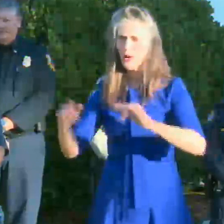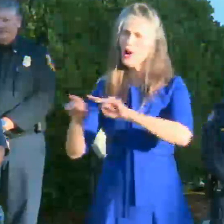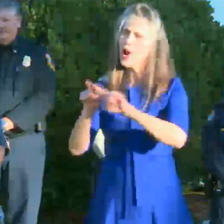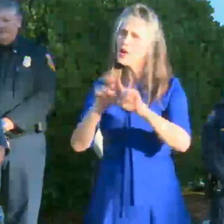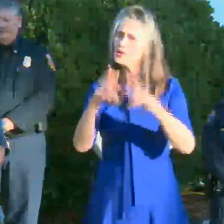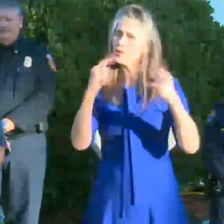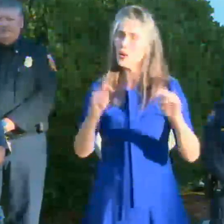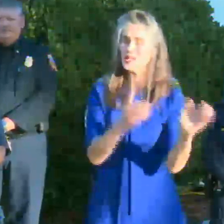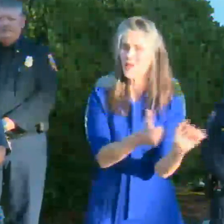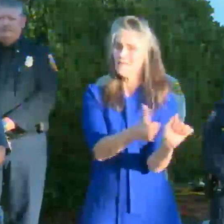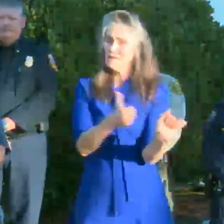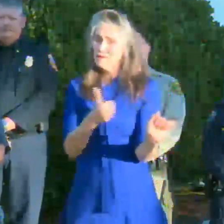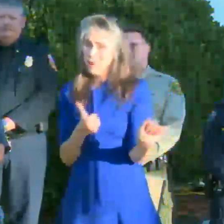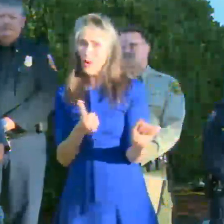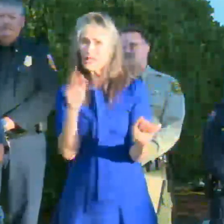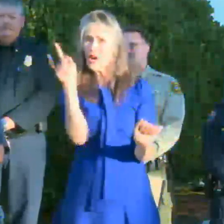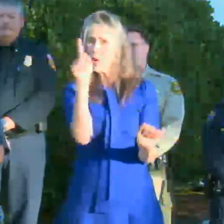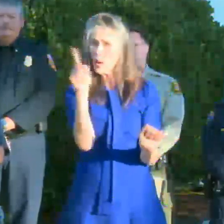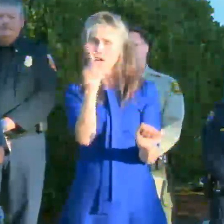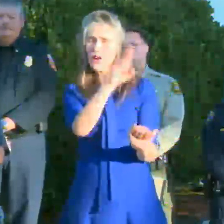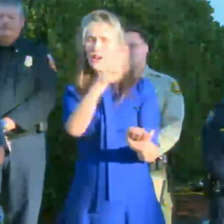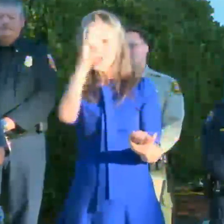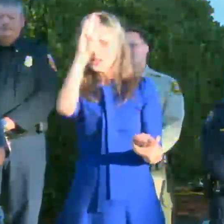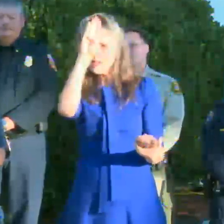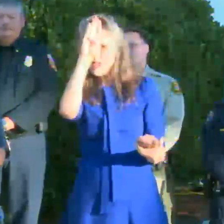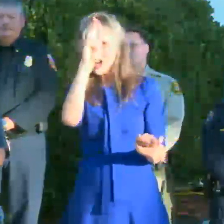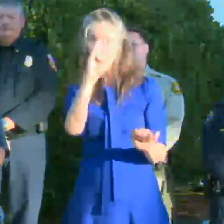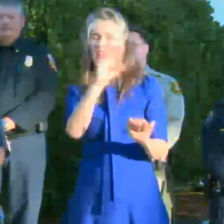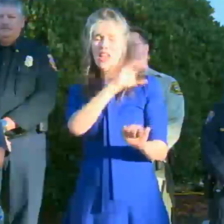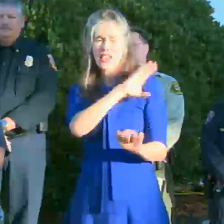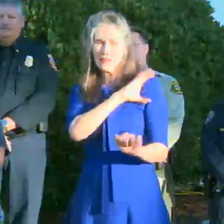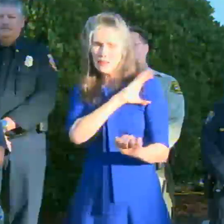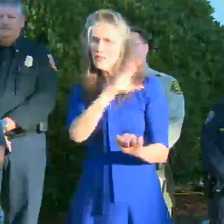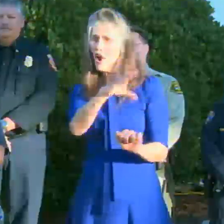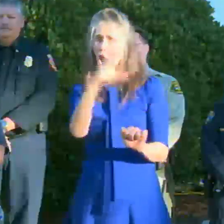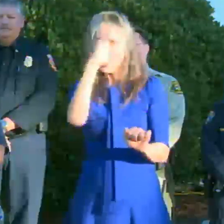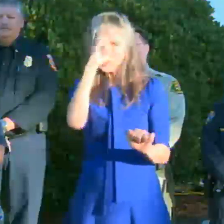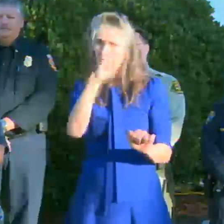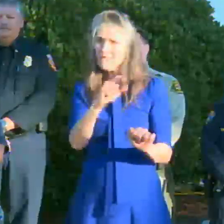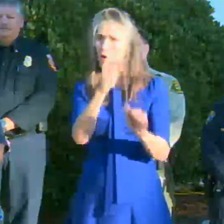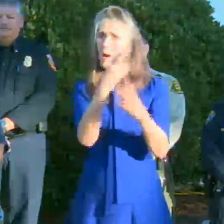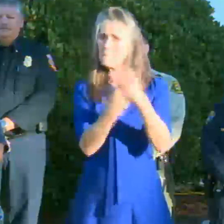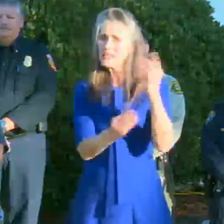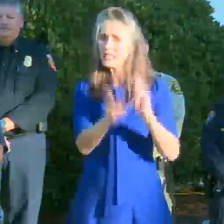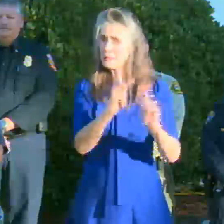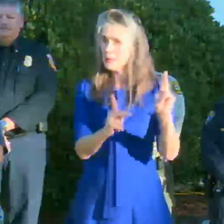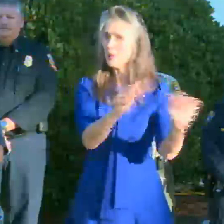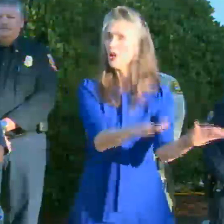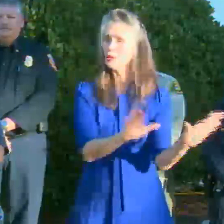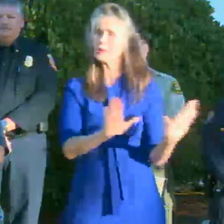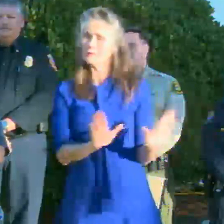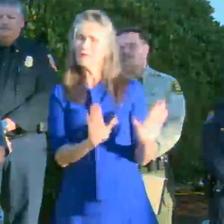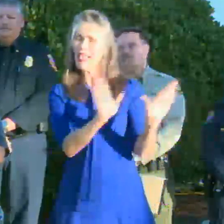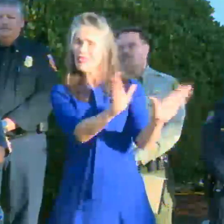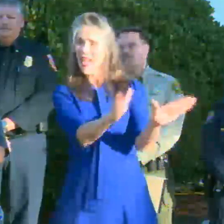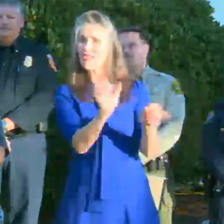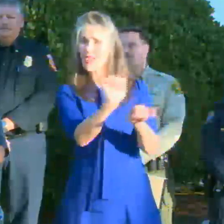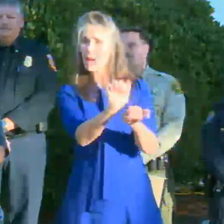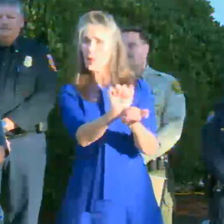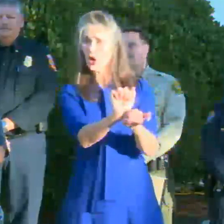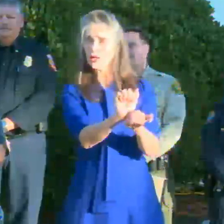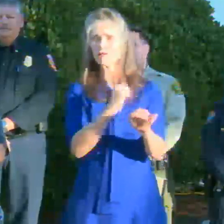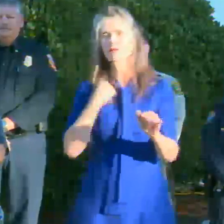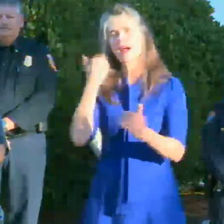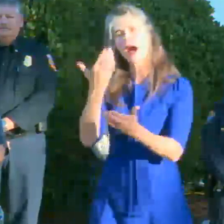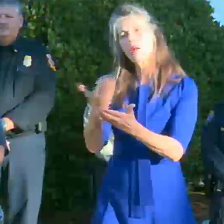search and rescue mission that is ongoing, and we assist them with that effort. Myself, having been out to the disaster area yet